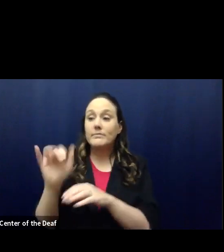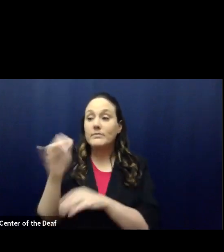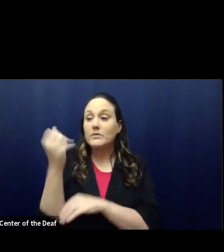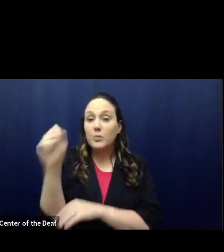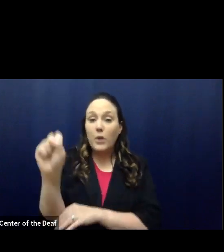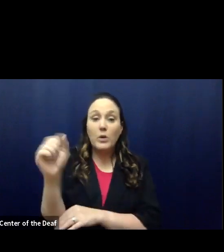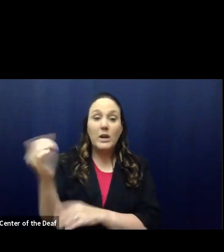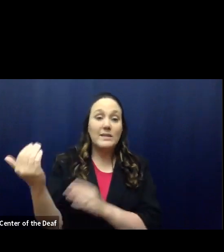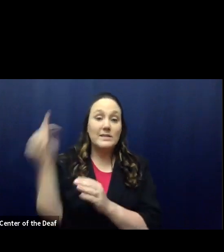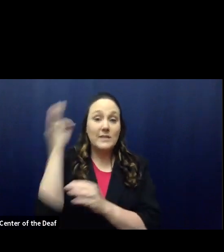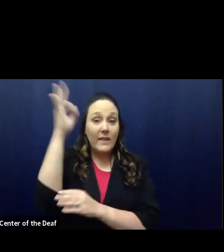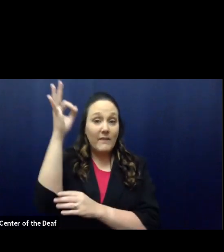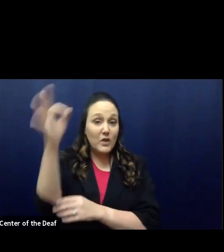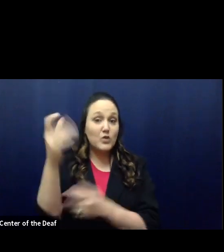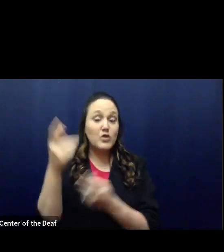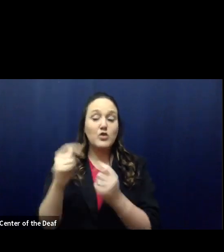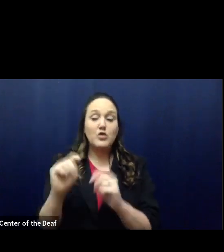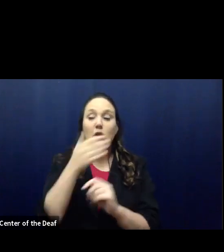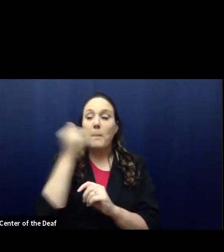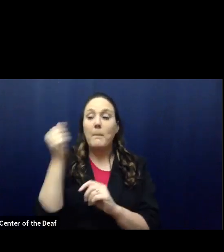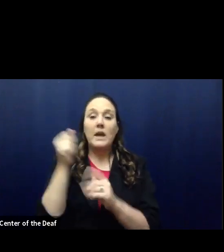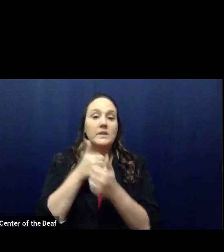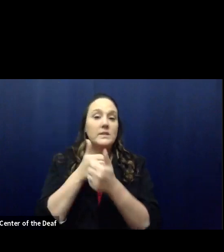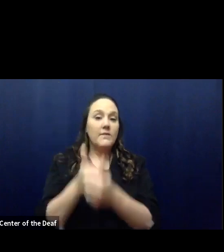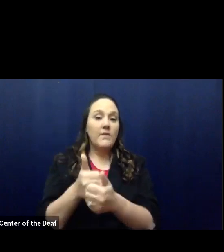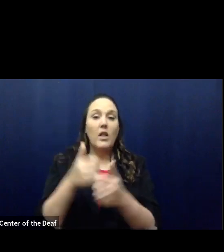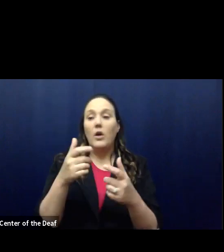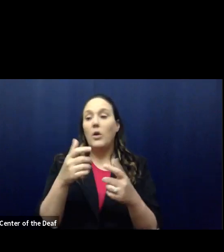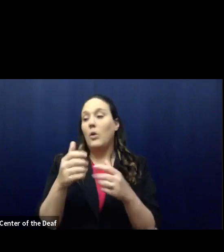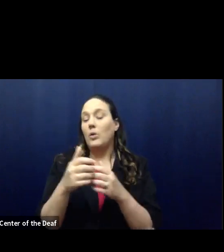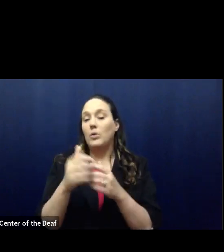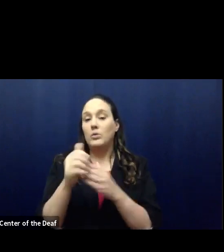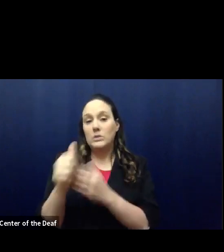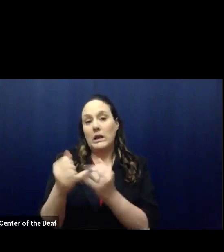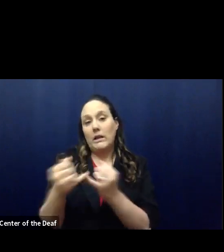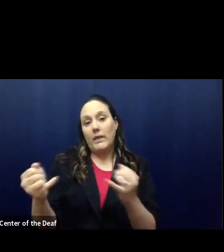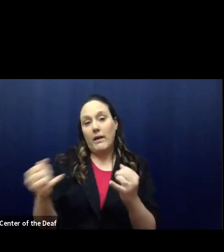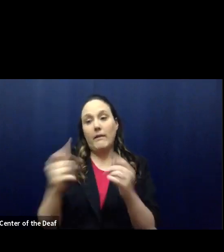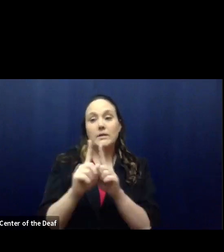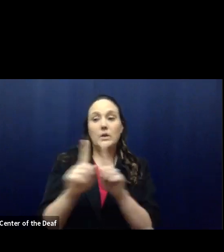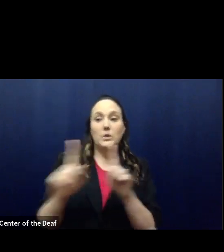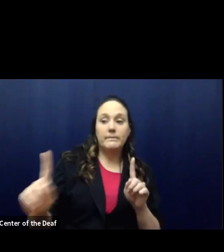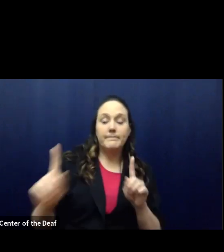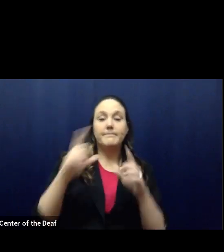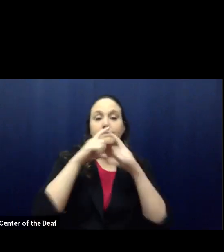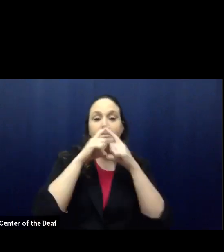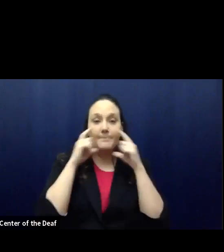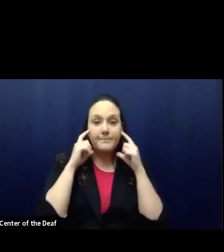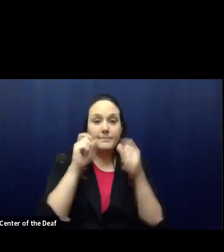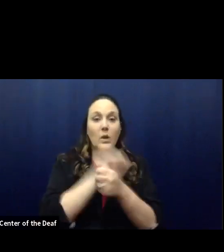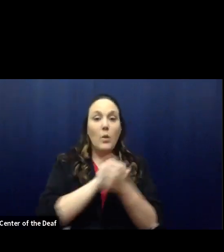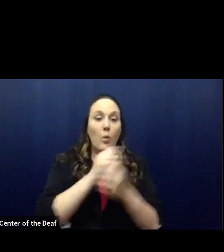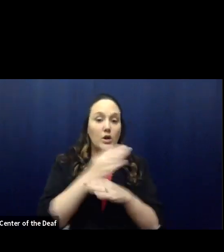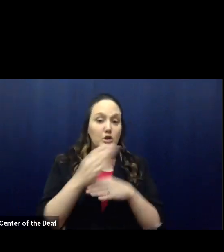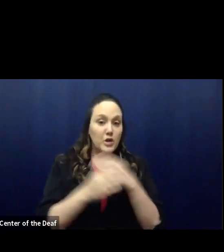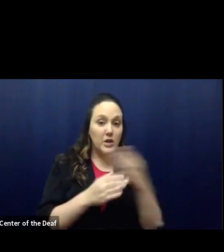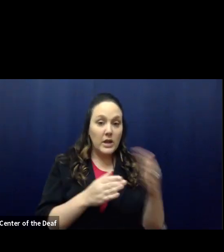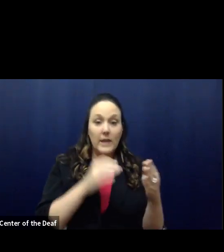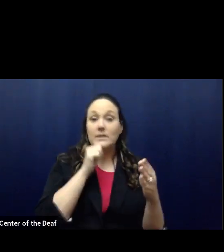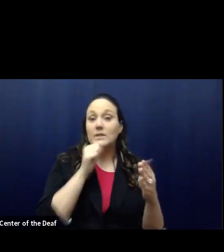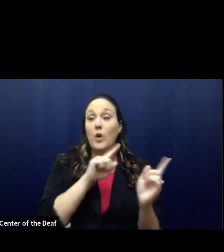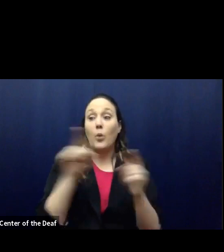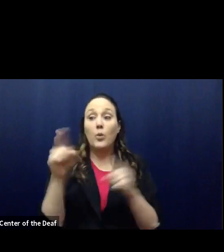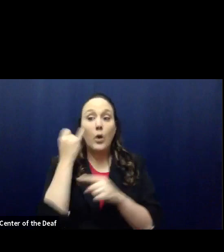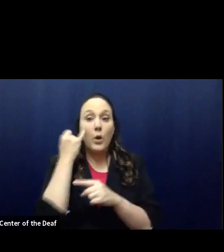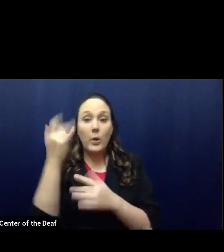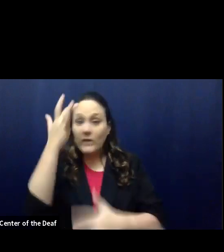your best to follow the guidelines there as well. So trying to stay 6 feet apart, wearing your mask, washing your hands frequently, don't attend if you're sick.